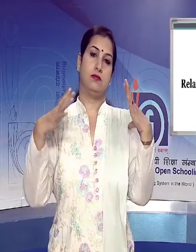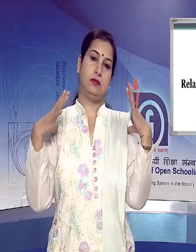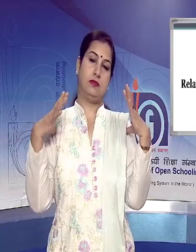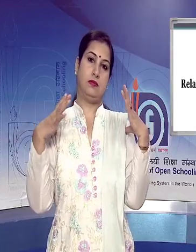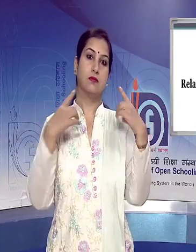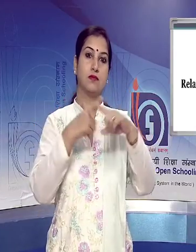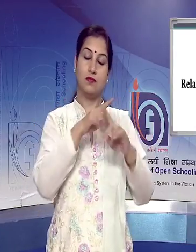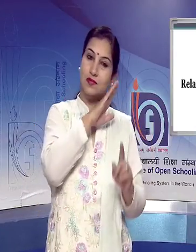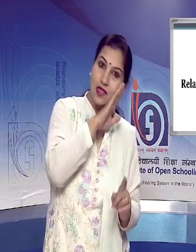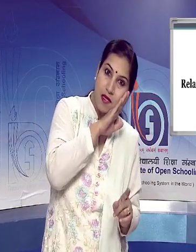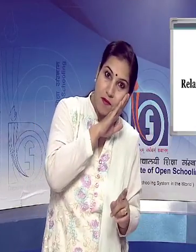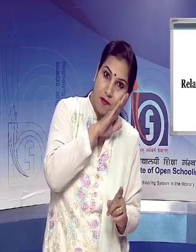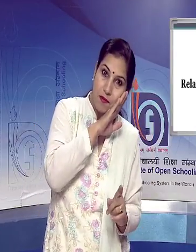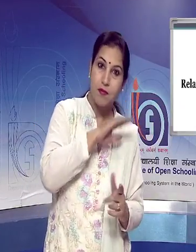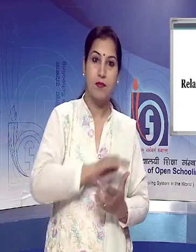Relaxation and sleep.